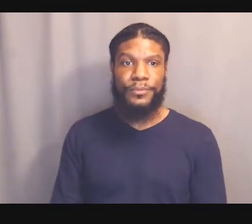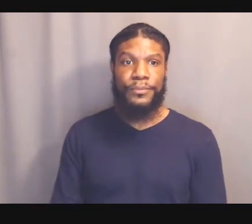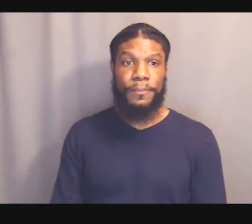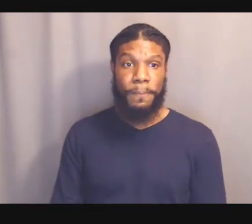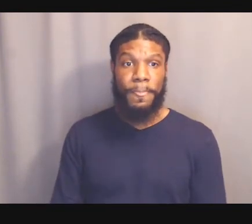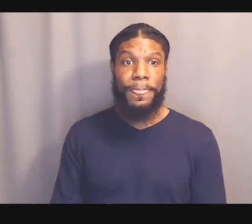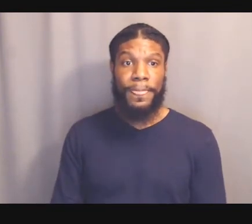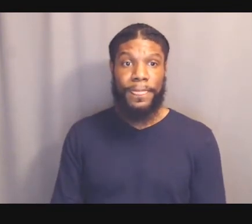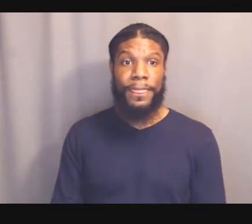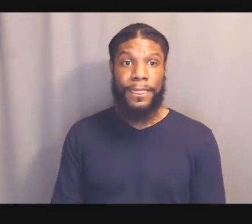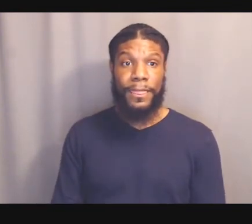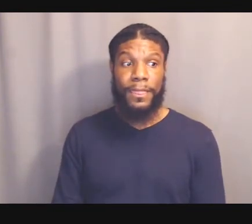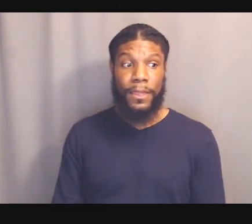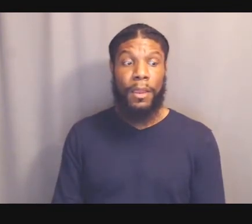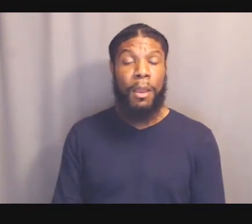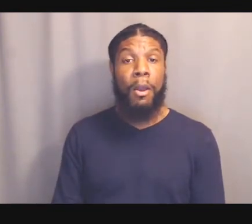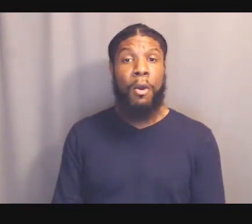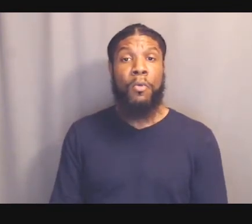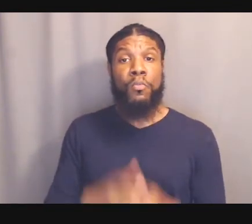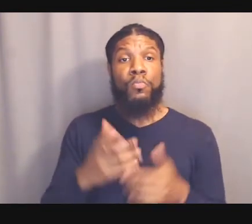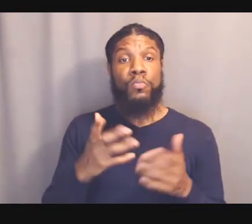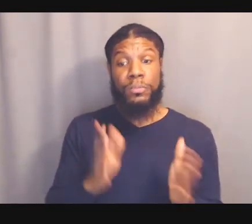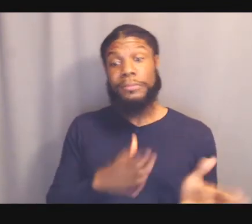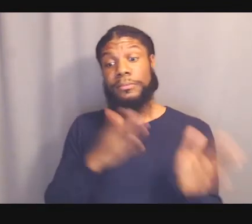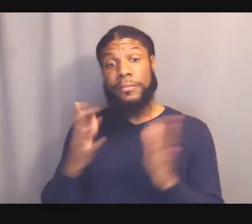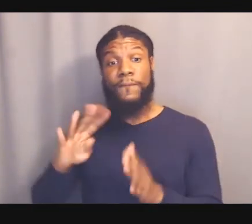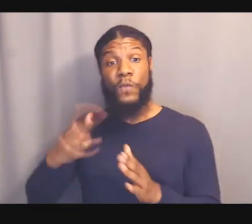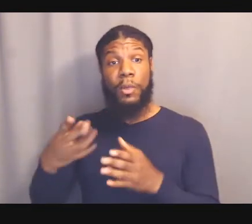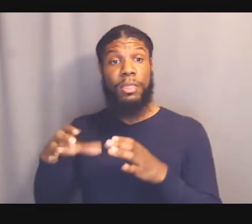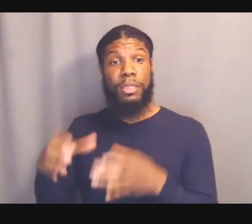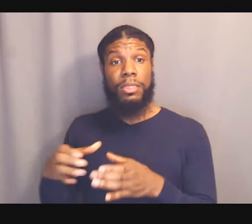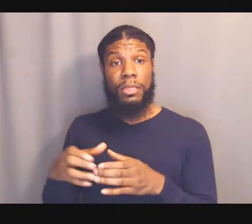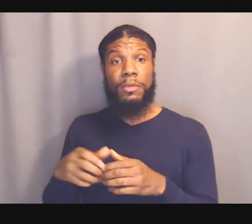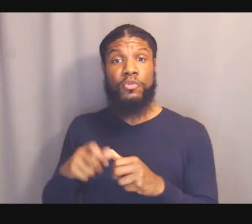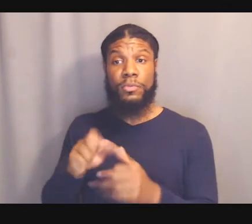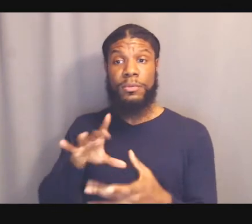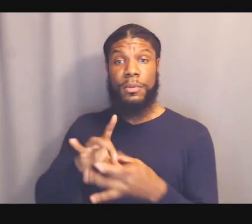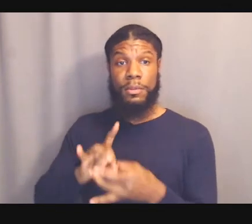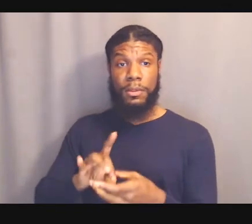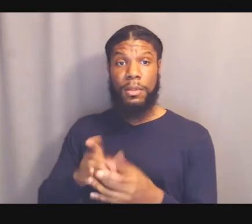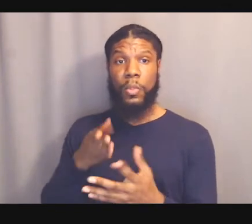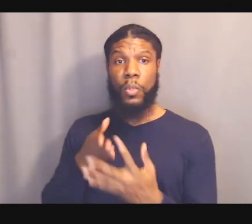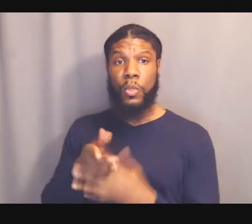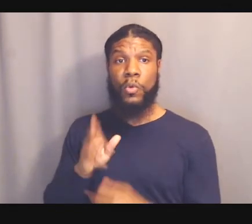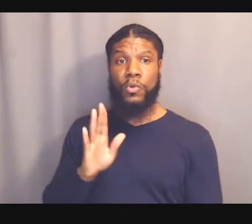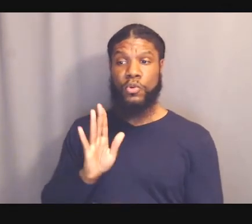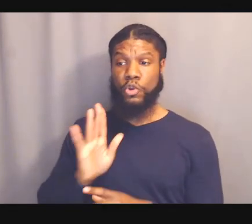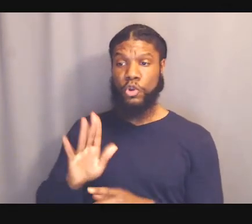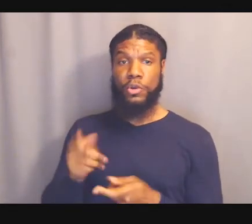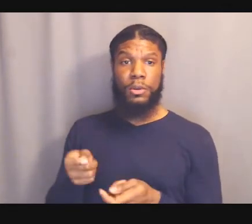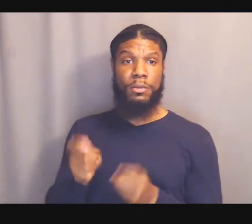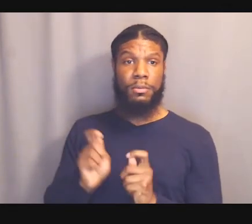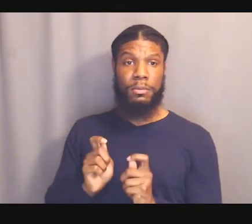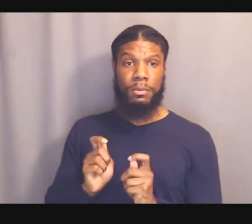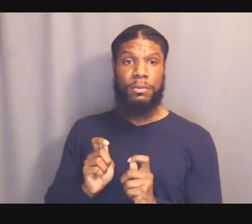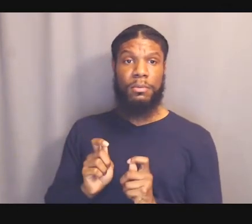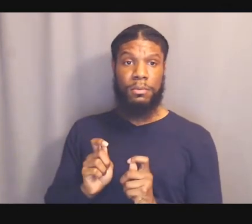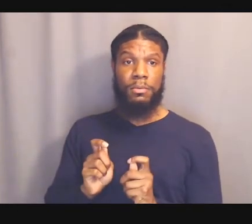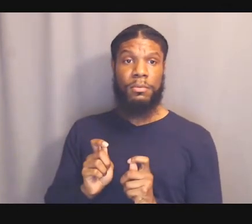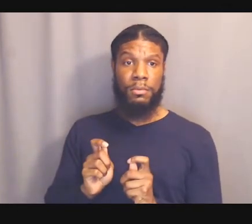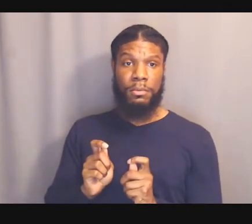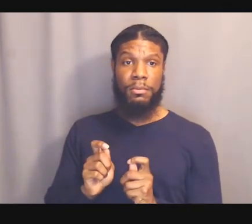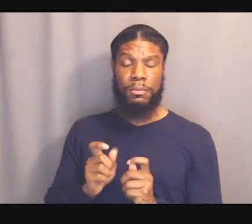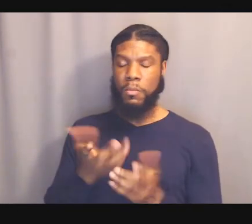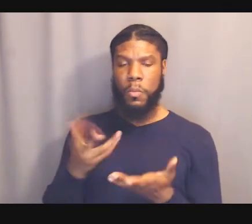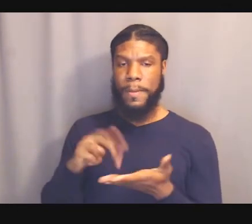There's a fourth way to connect, and that's through contribution. That simply means, if you're not a